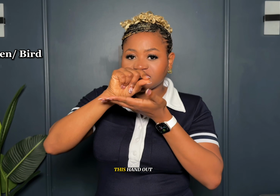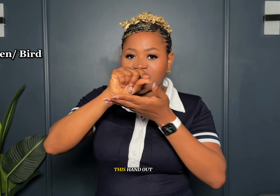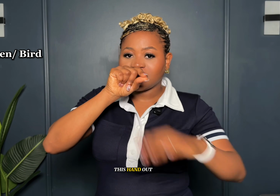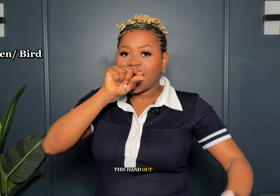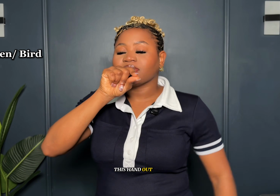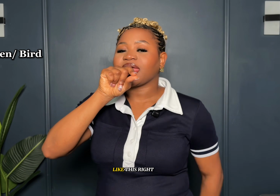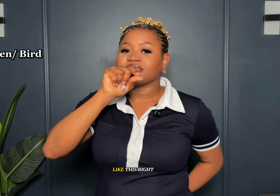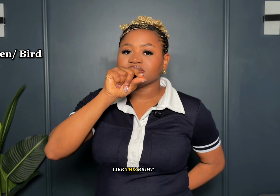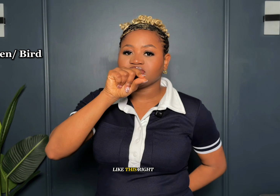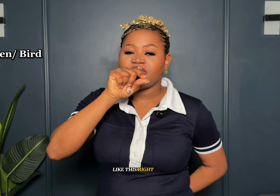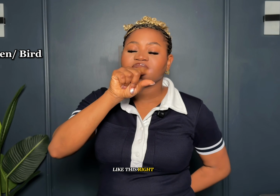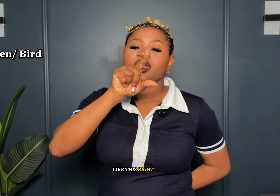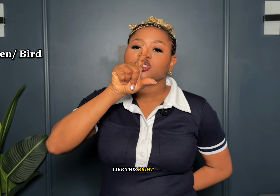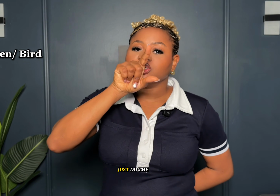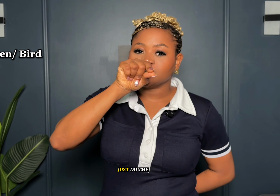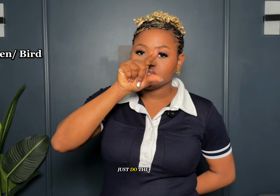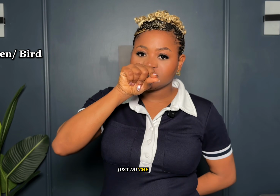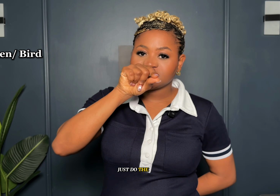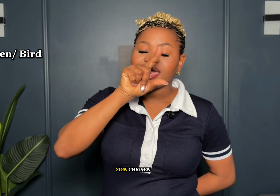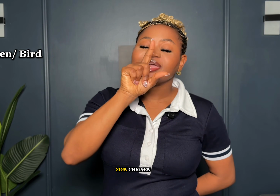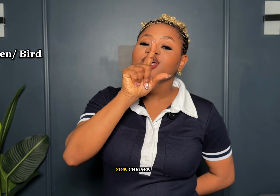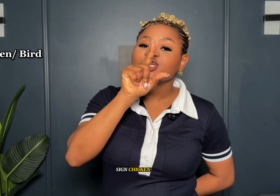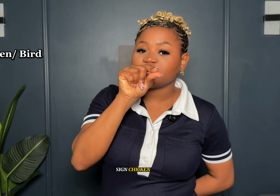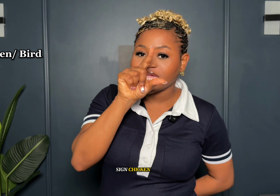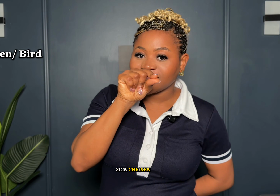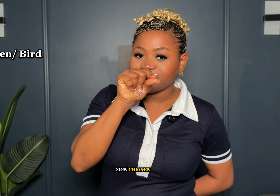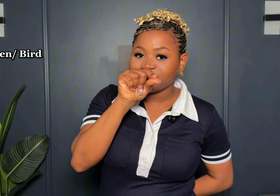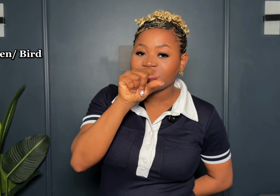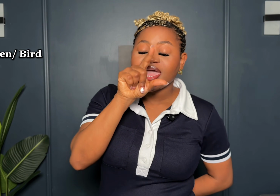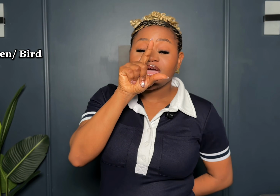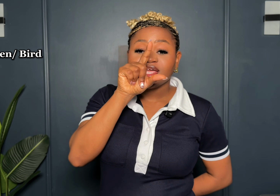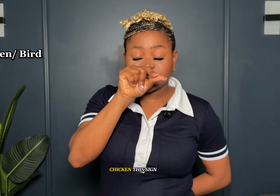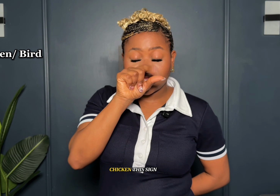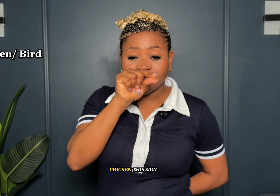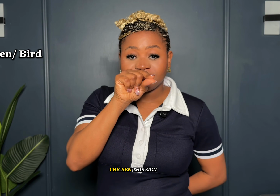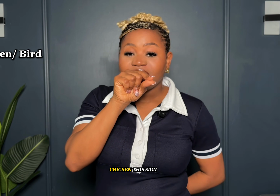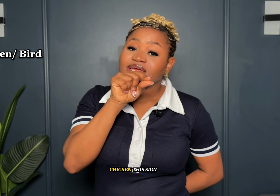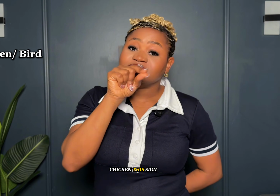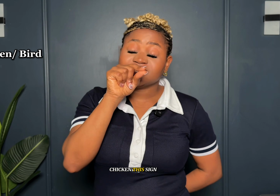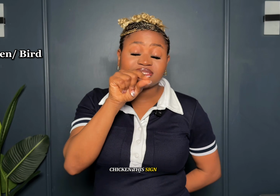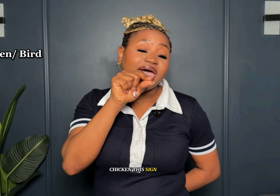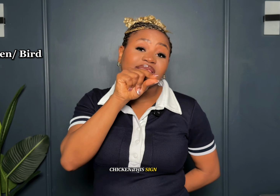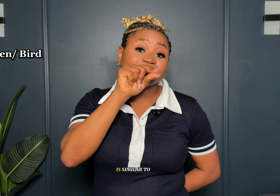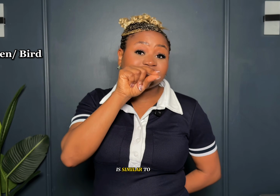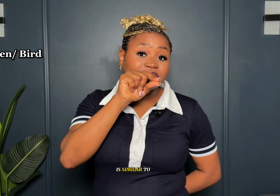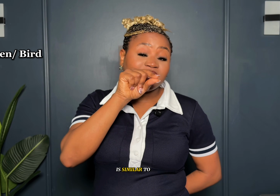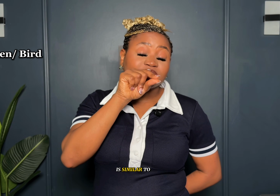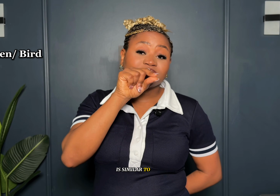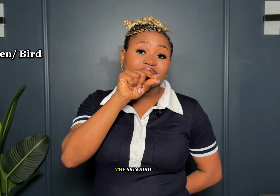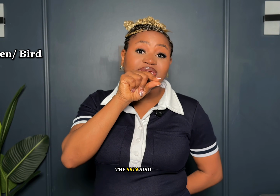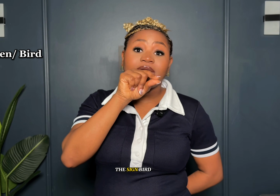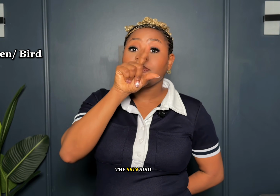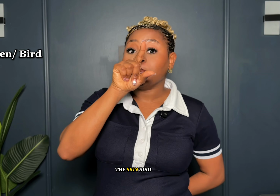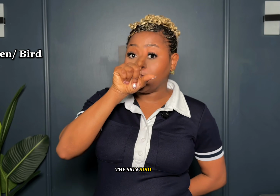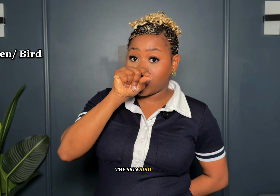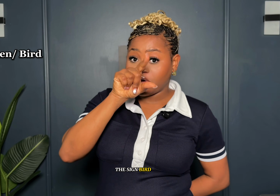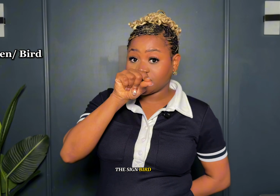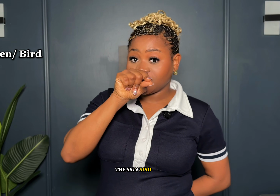hand out like this, right? Just do the sign chicken. Chicken. This sign is similar to the sign bird,